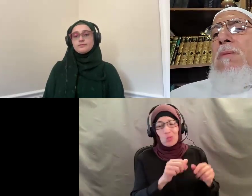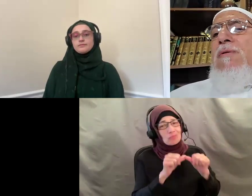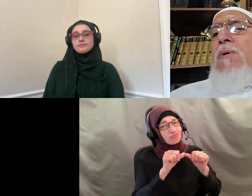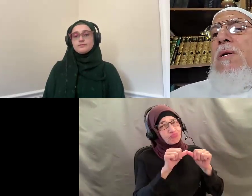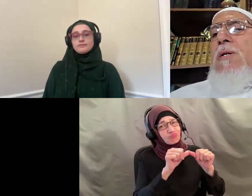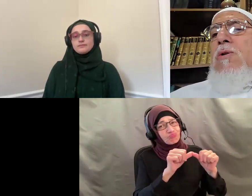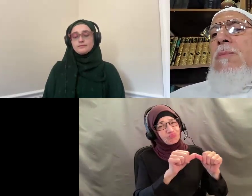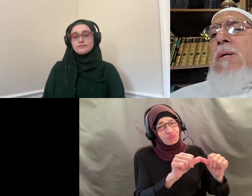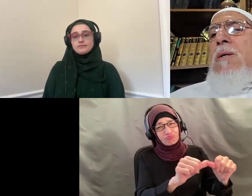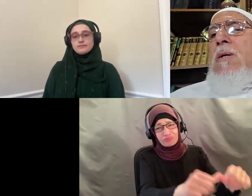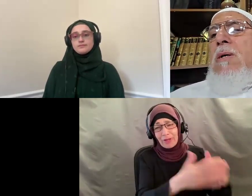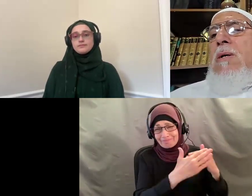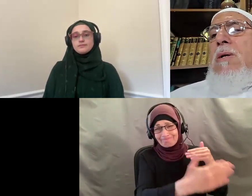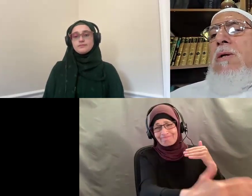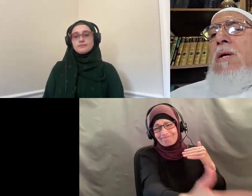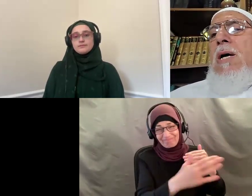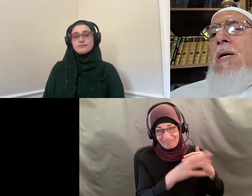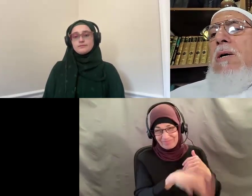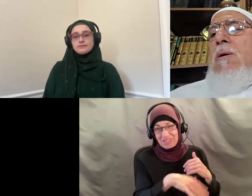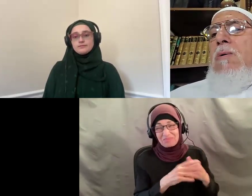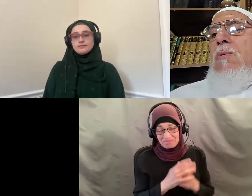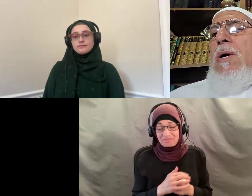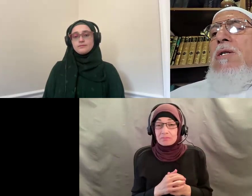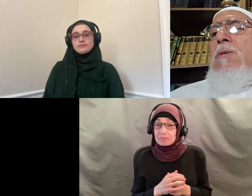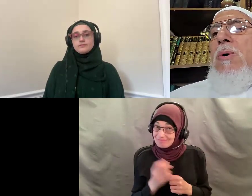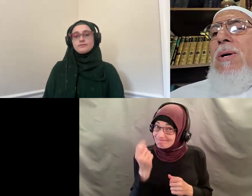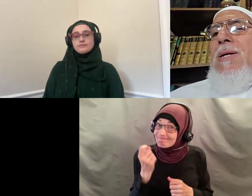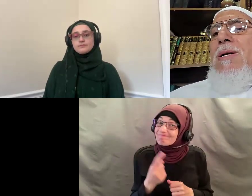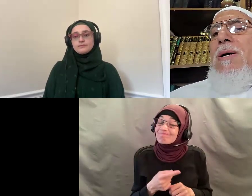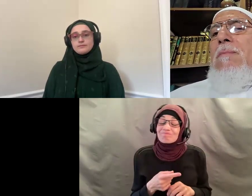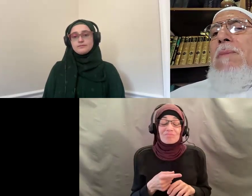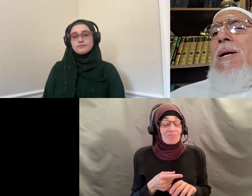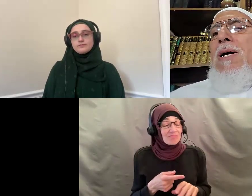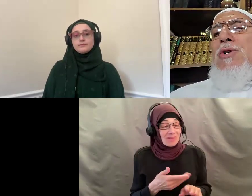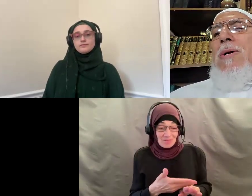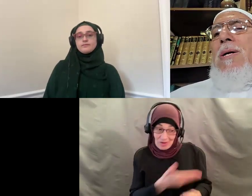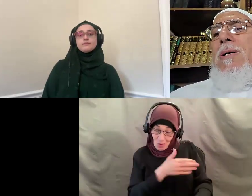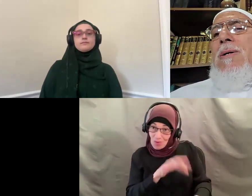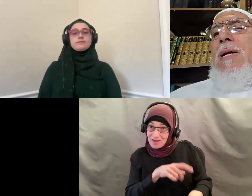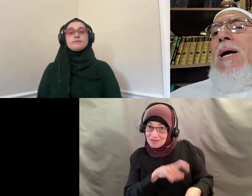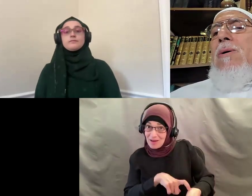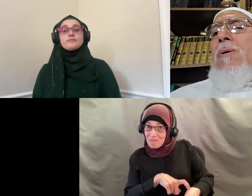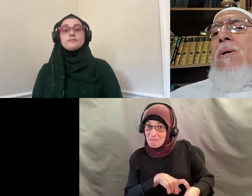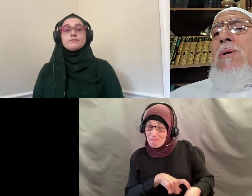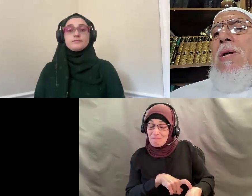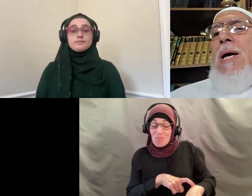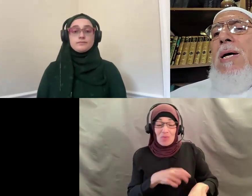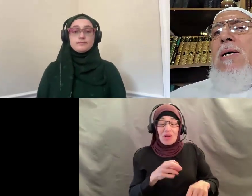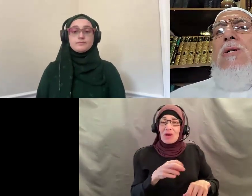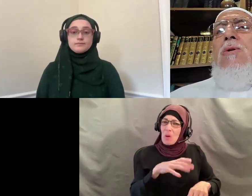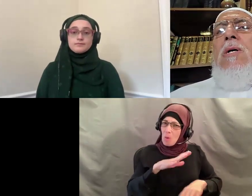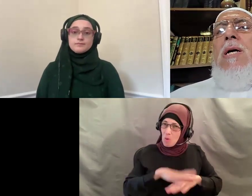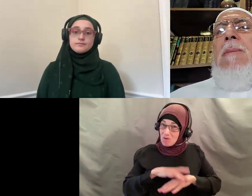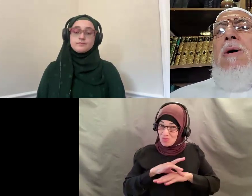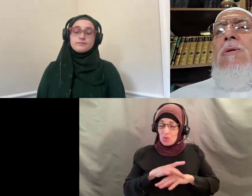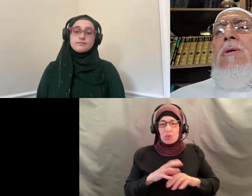Certainly, before this torment, they were spoiled by luxury. Now, the ayah